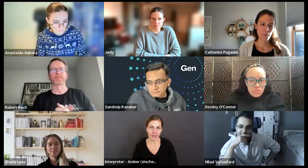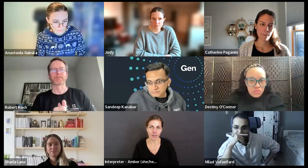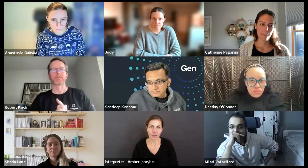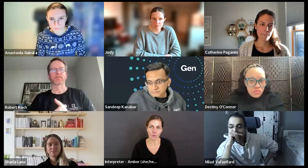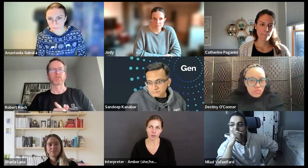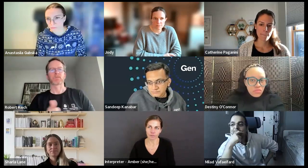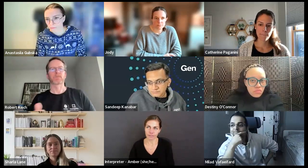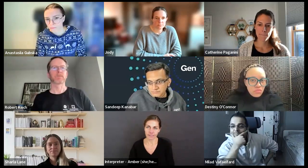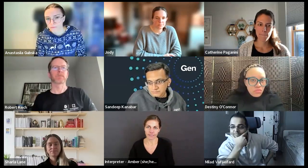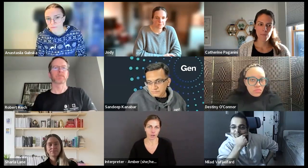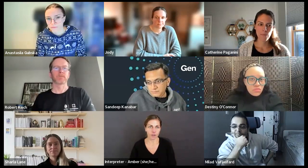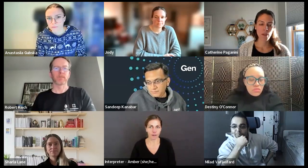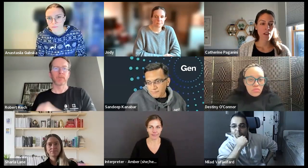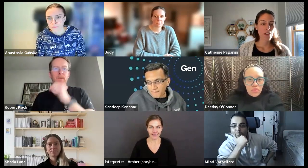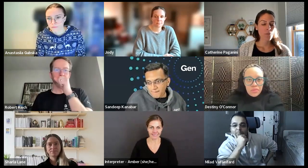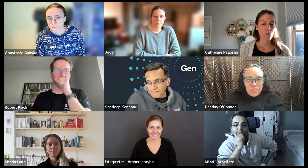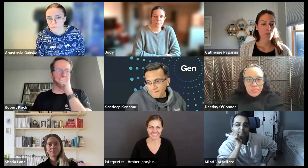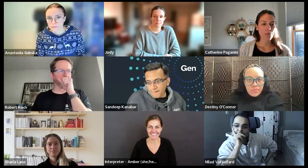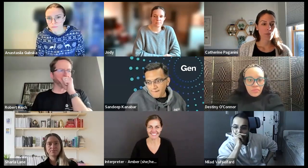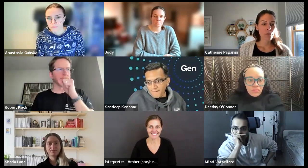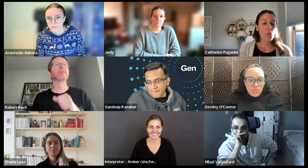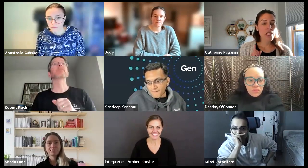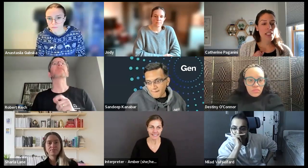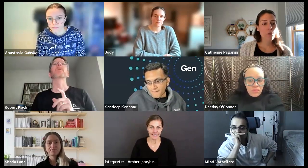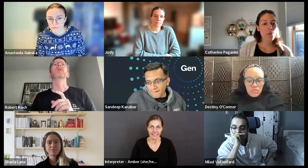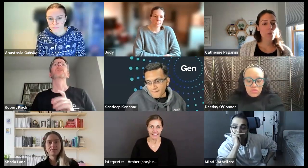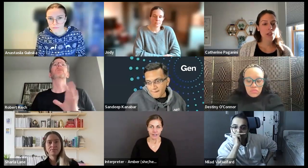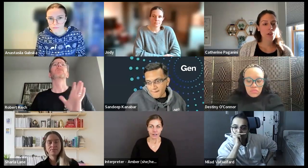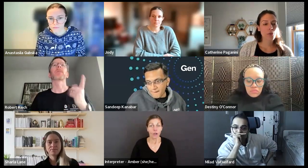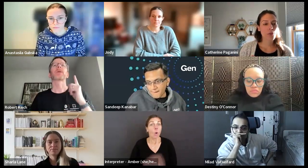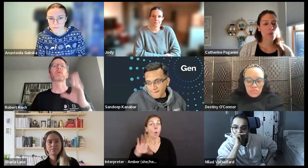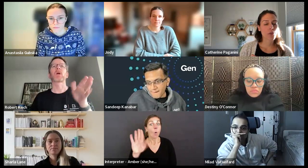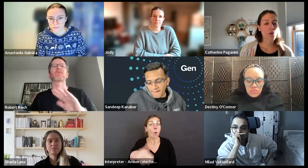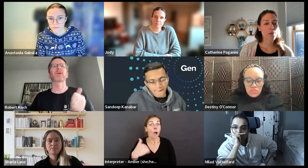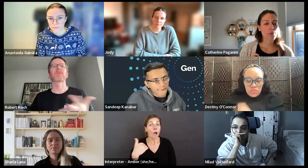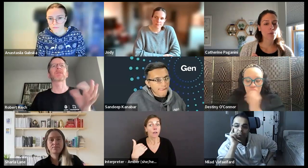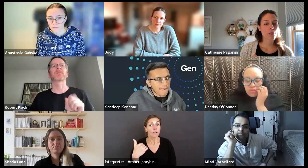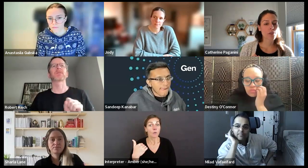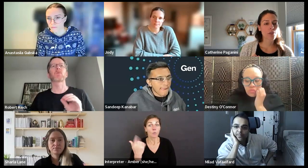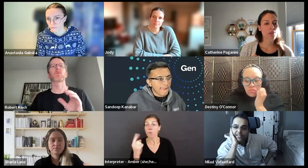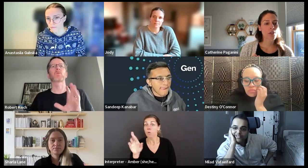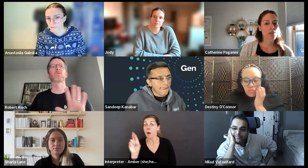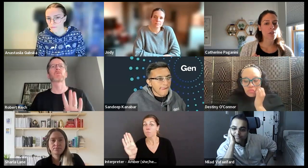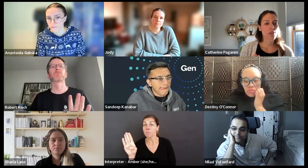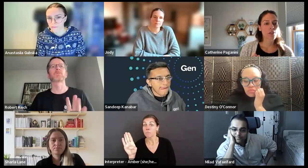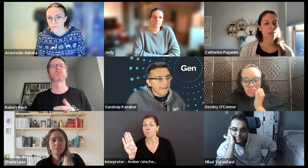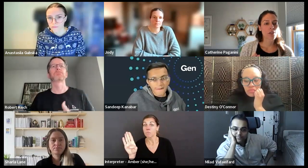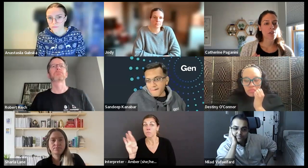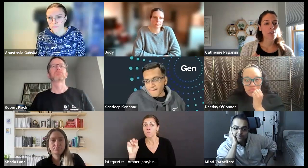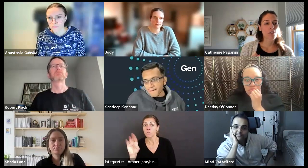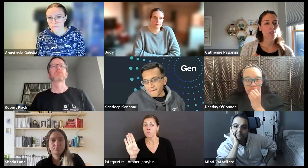Yeah, okay. We'll have to talk about that. We did have one point though, Rob.